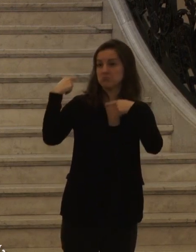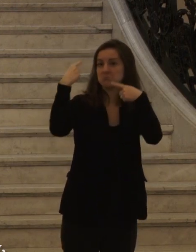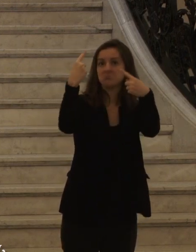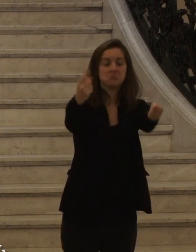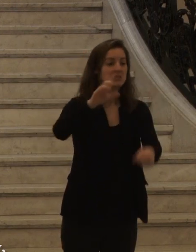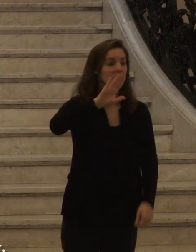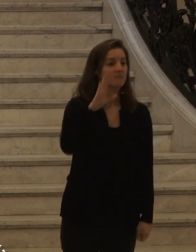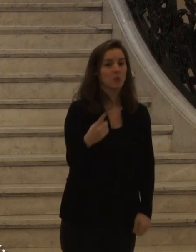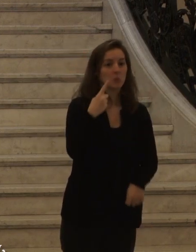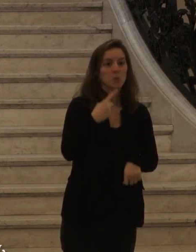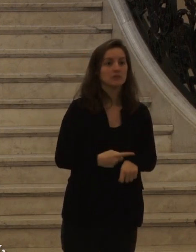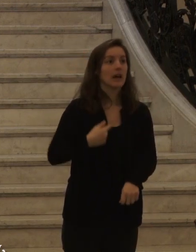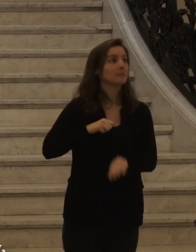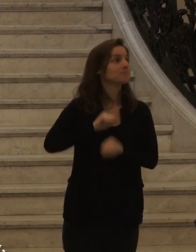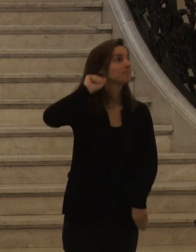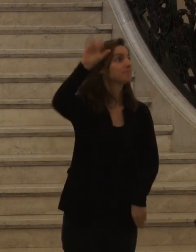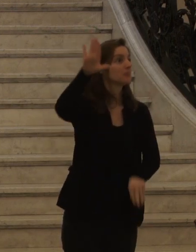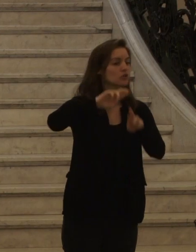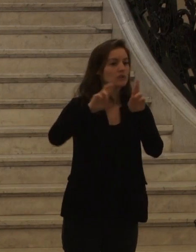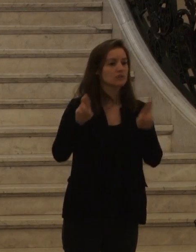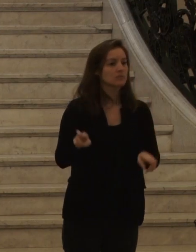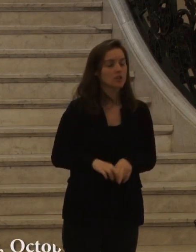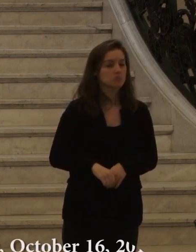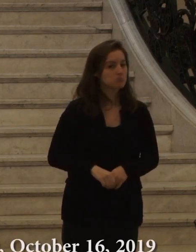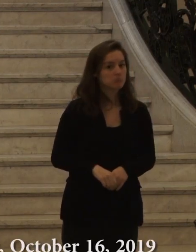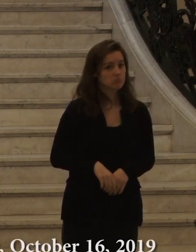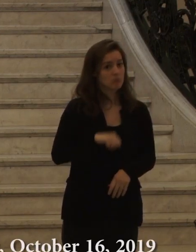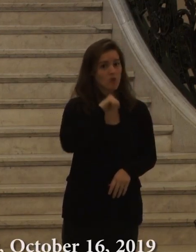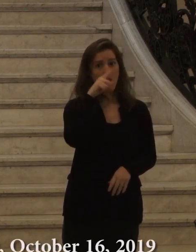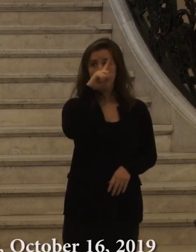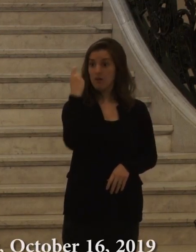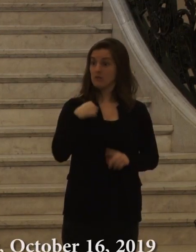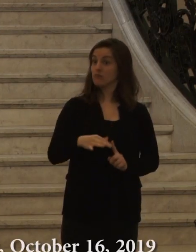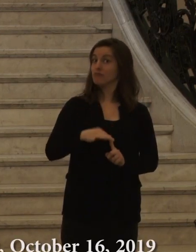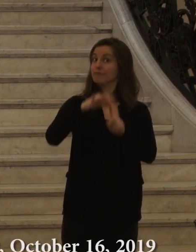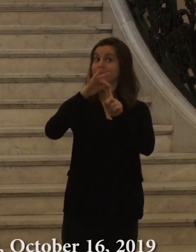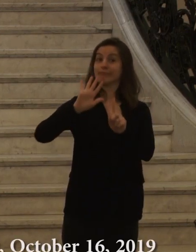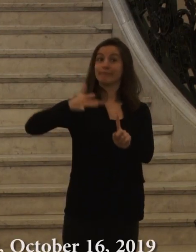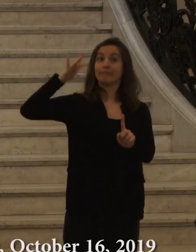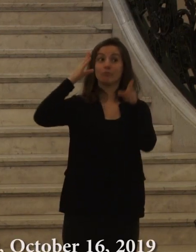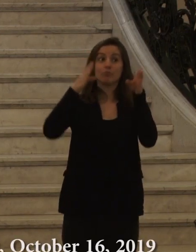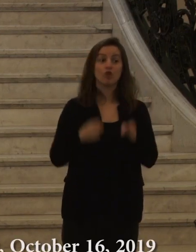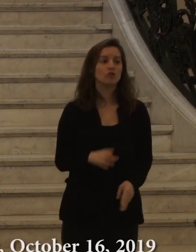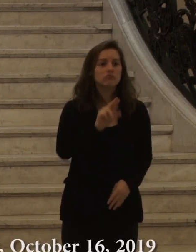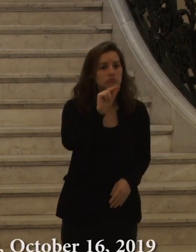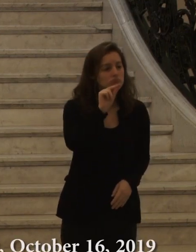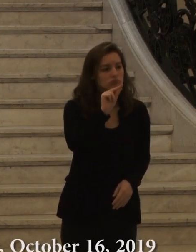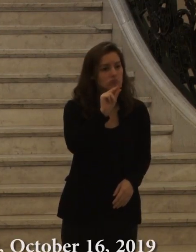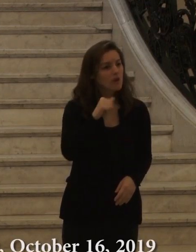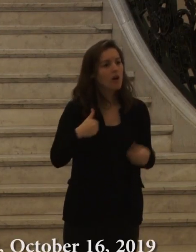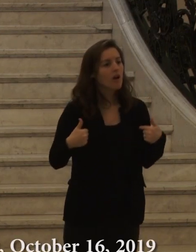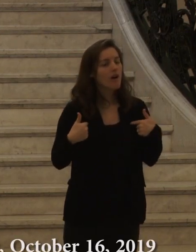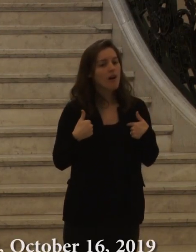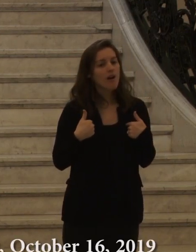for a job cold. And it's not because I'm that special, but because I had the